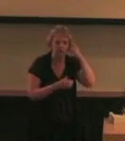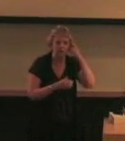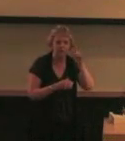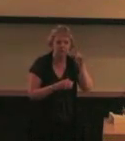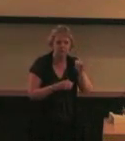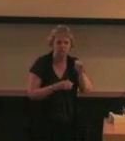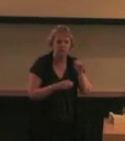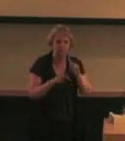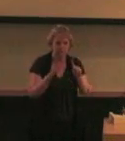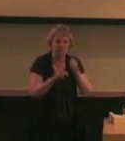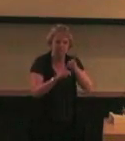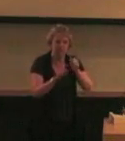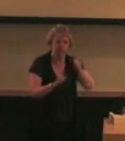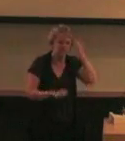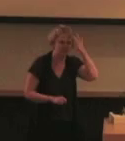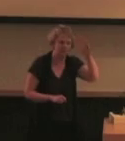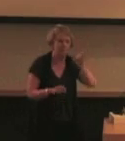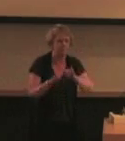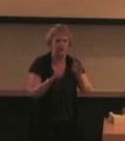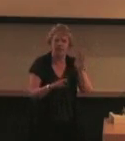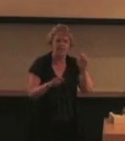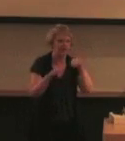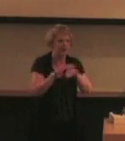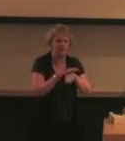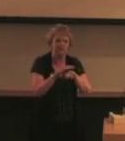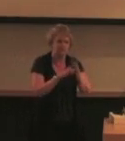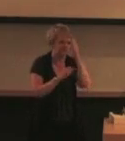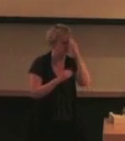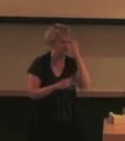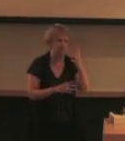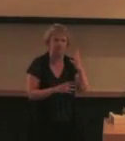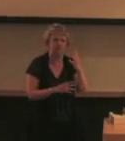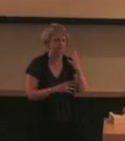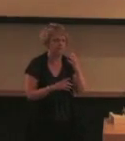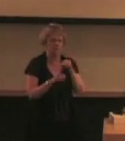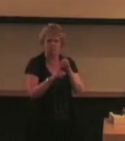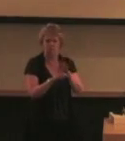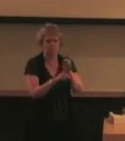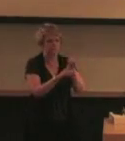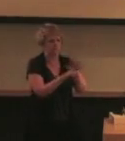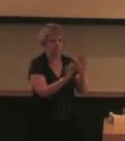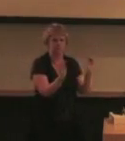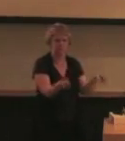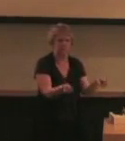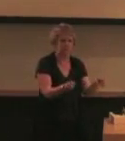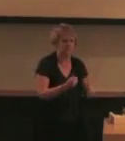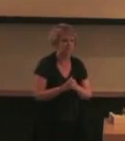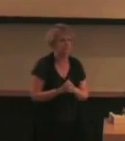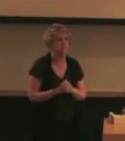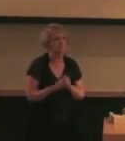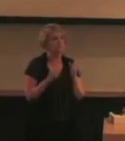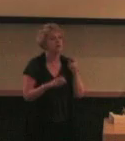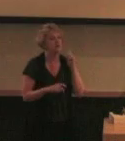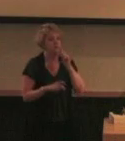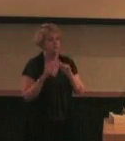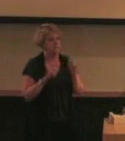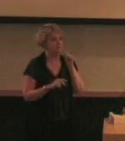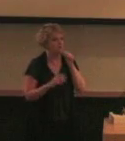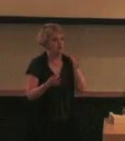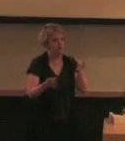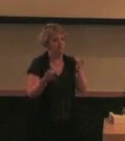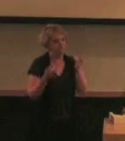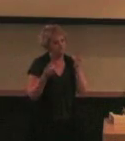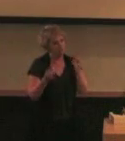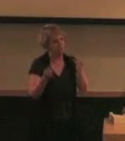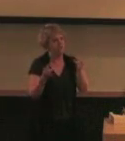pretty intelligent, but they just never had access to information to learn a language. Many deaf people are not fluent